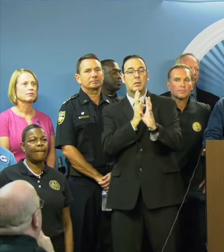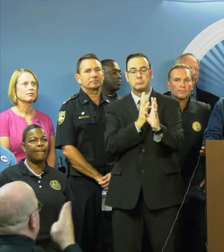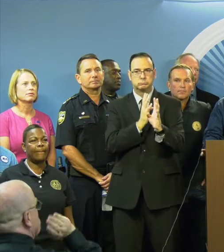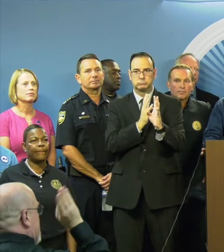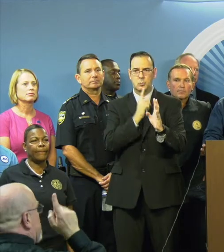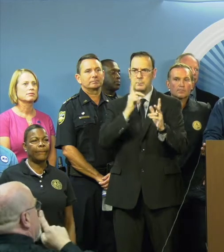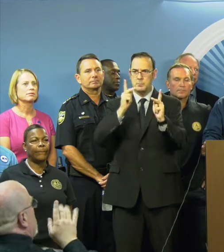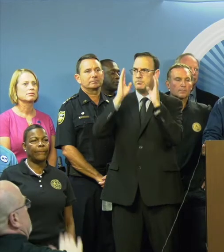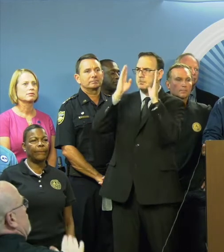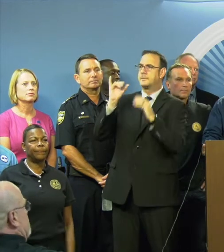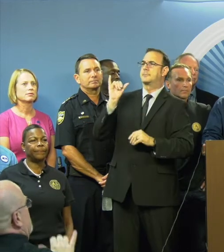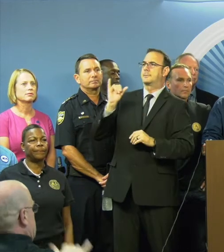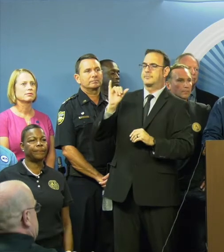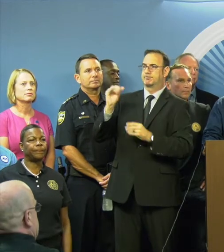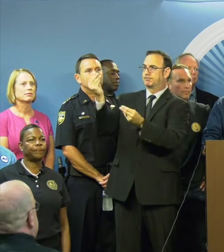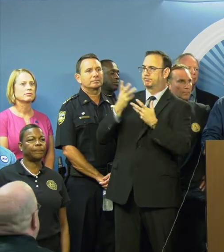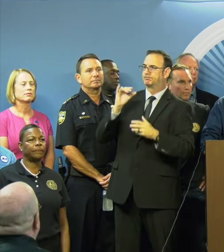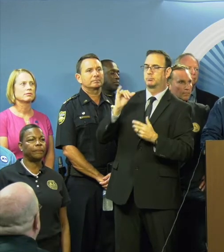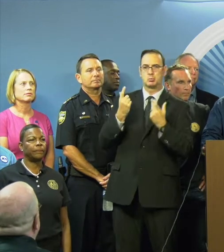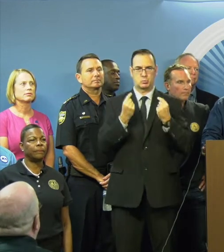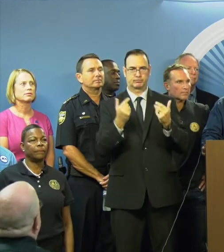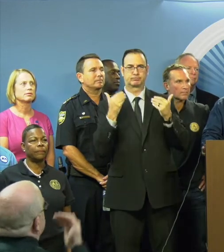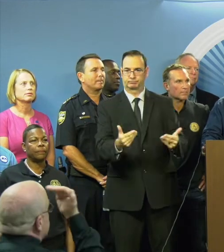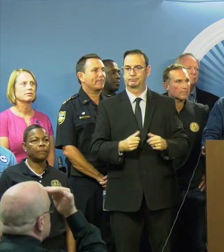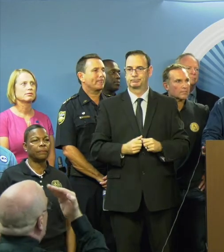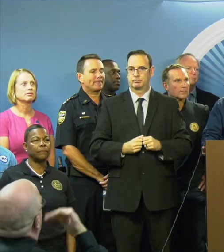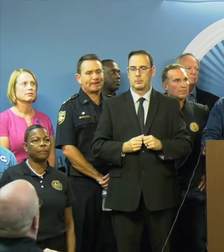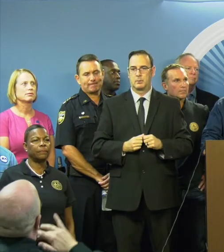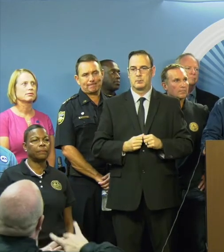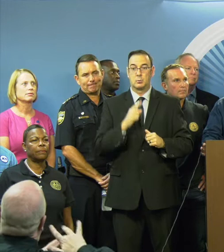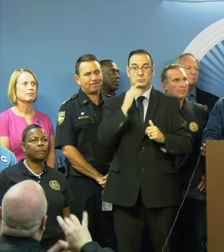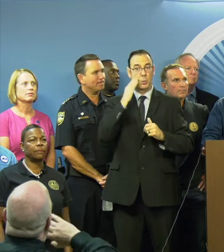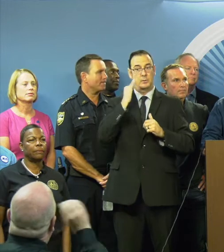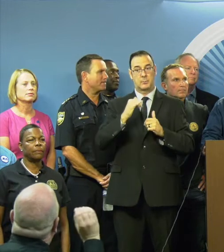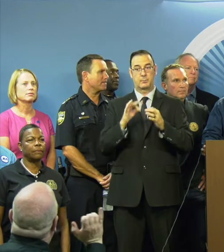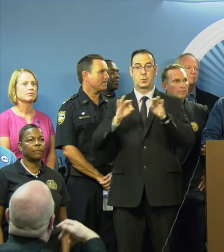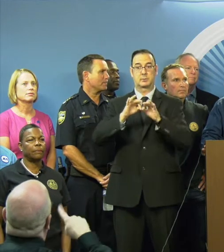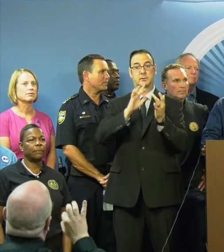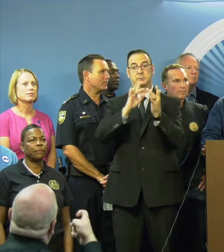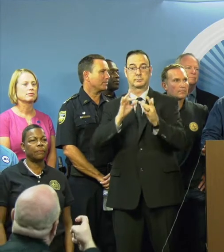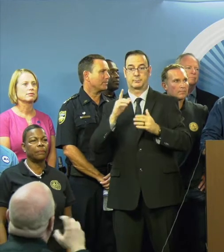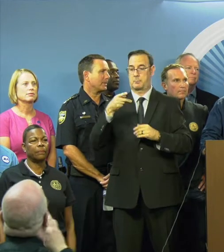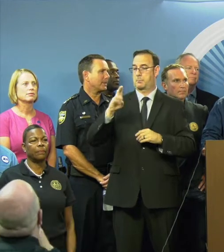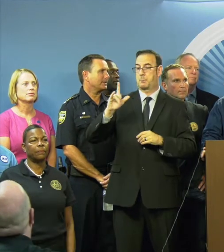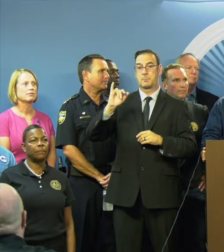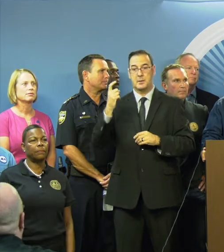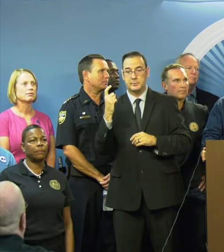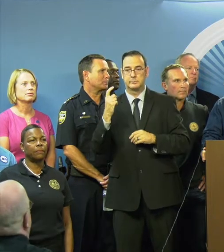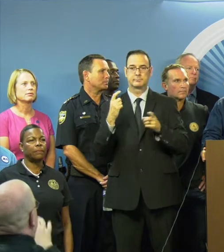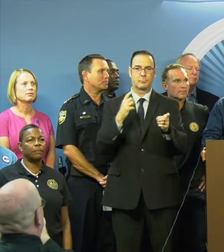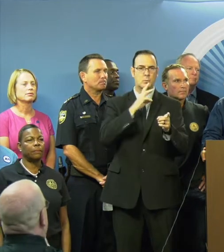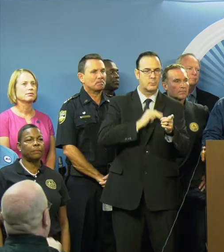call to be prepared. And I would also know we're in contact with companies like Publix and Walmart, just stressing